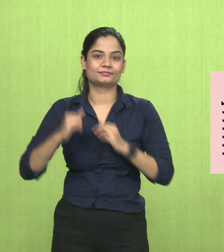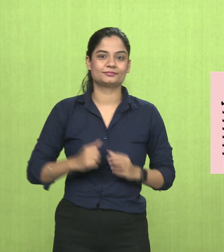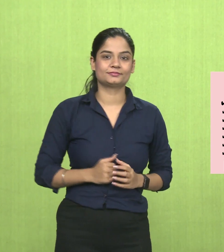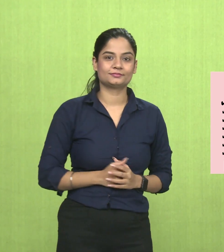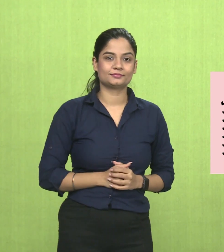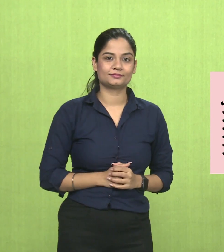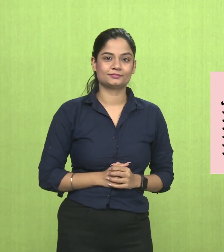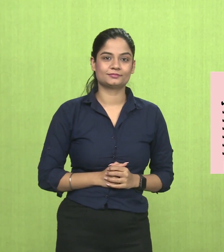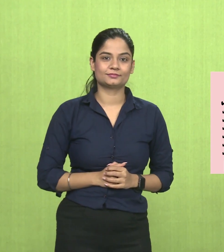foods.